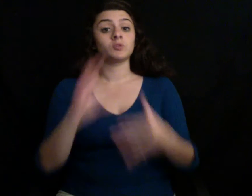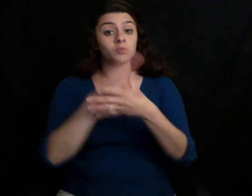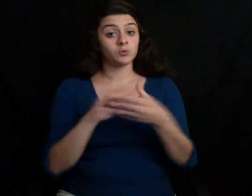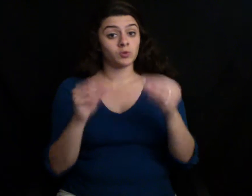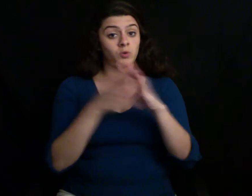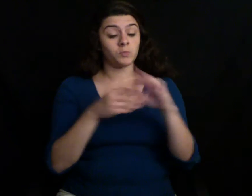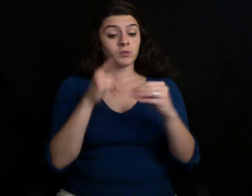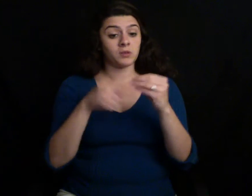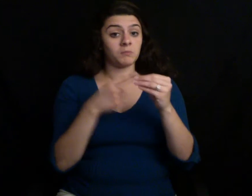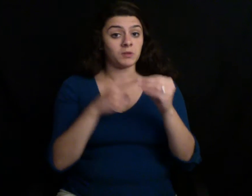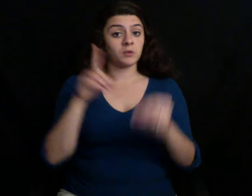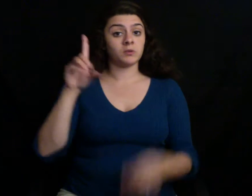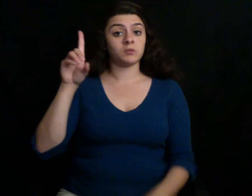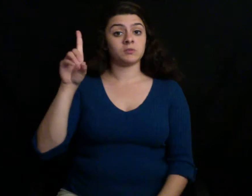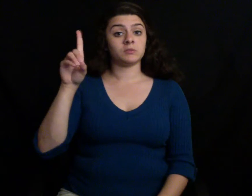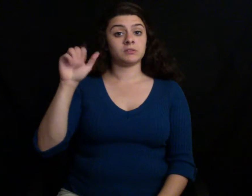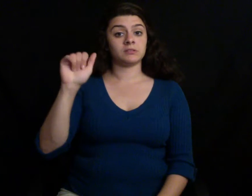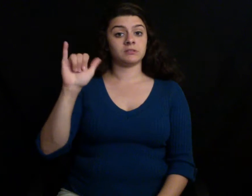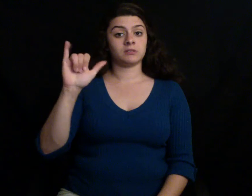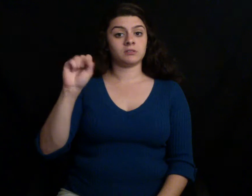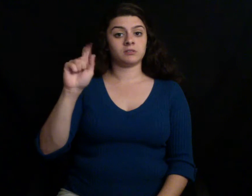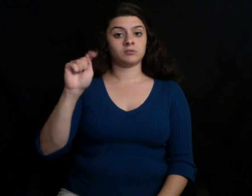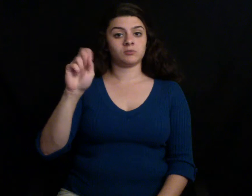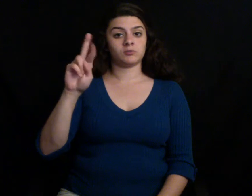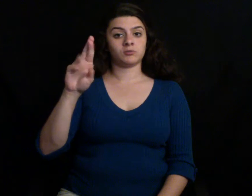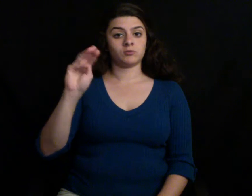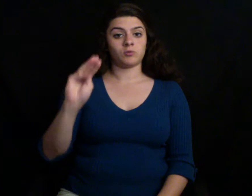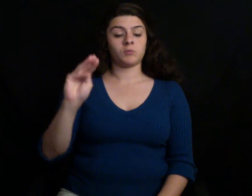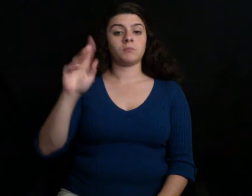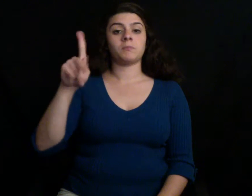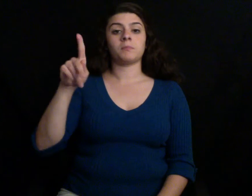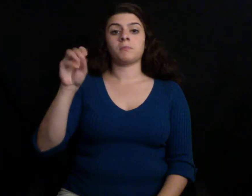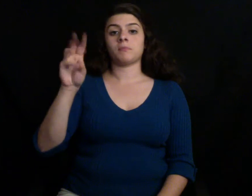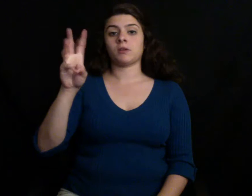Power, this week on Upvoted by Reddit.